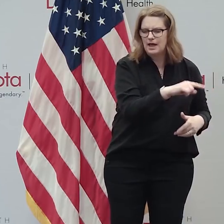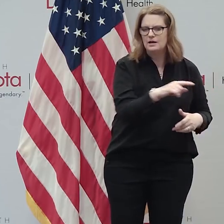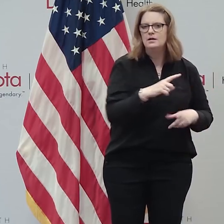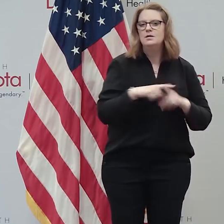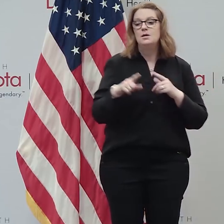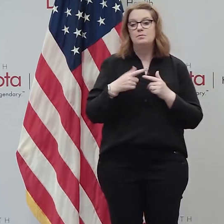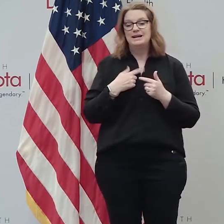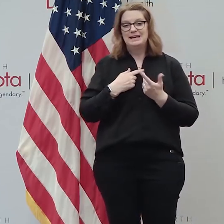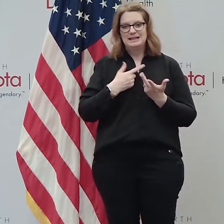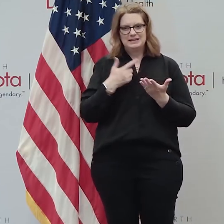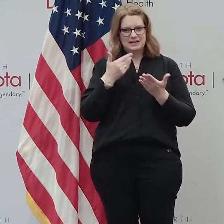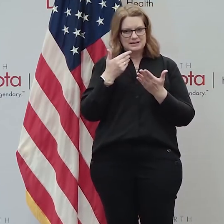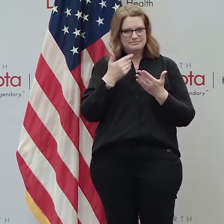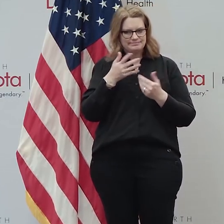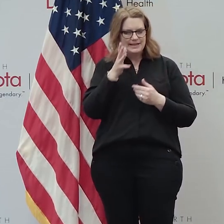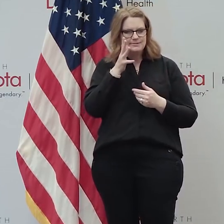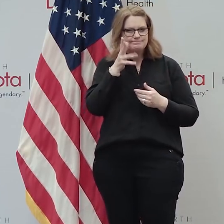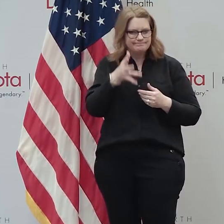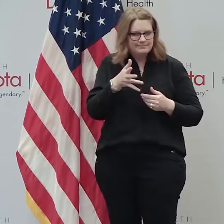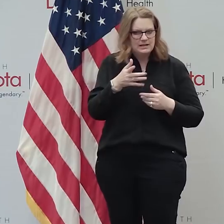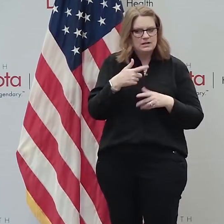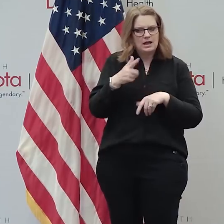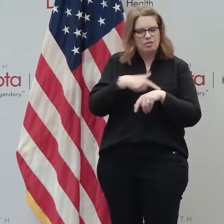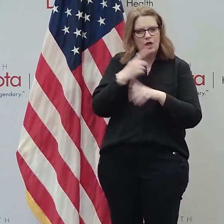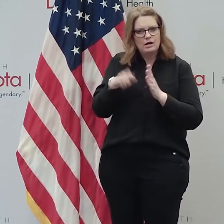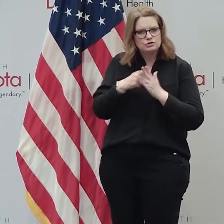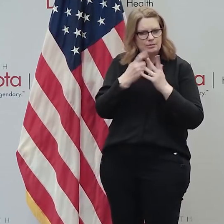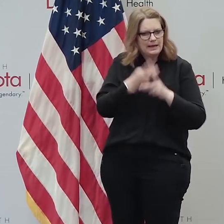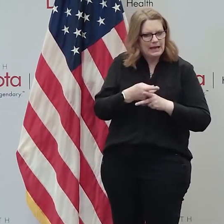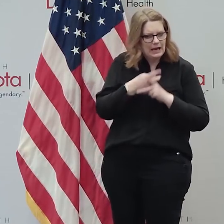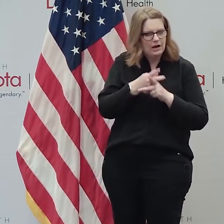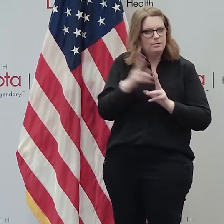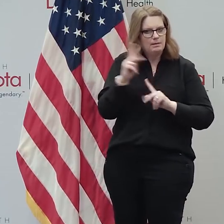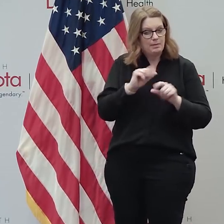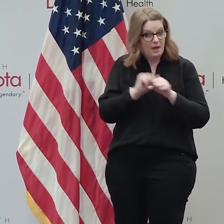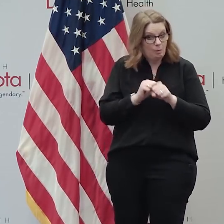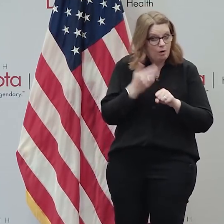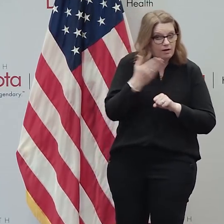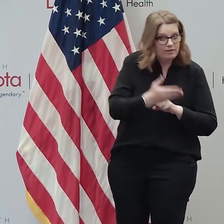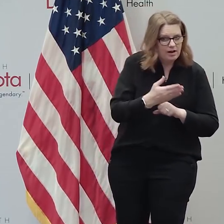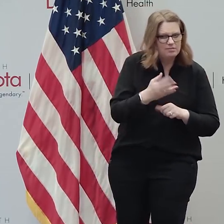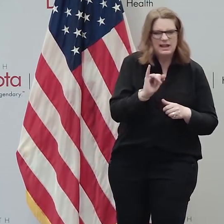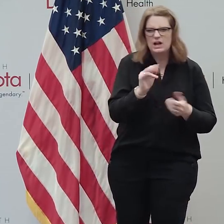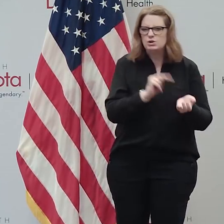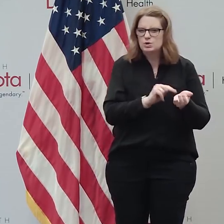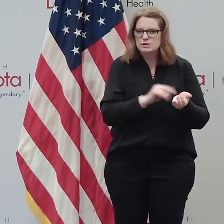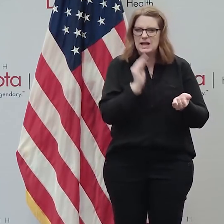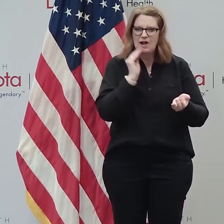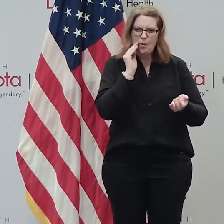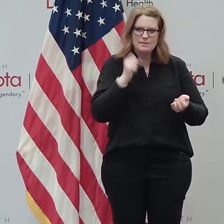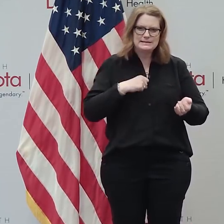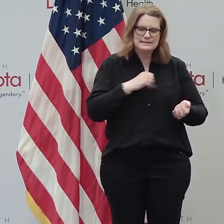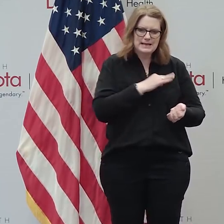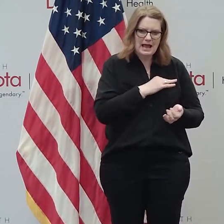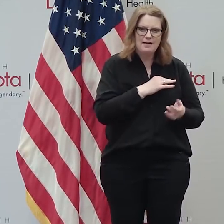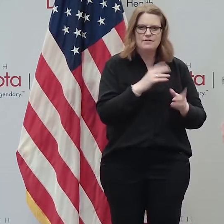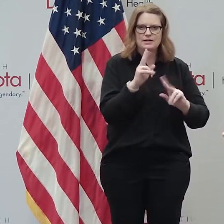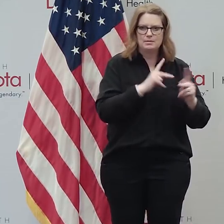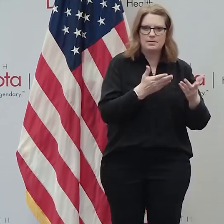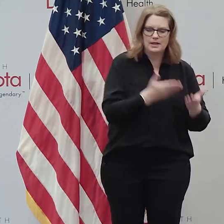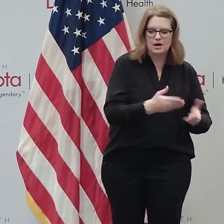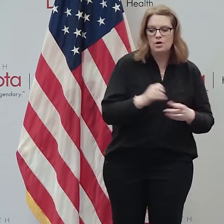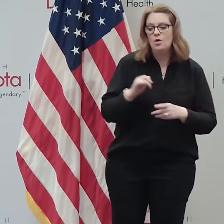will likely be more centered around long-term care and people that work in long-term care, or the close contacts identified